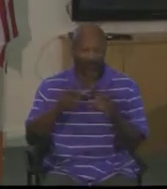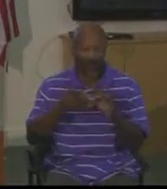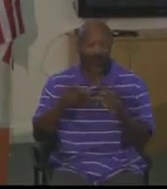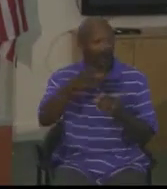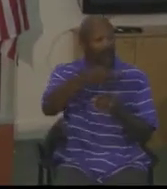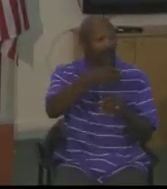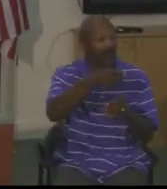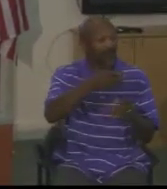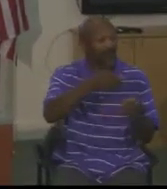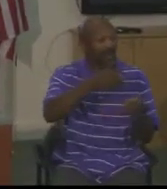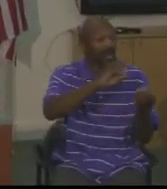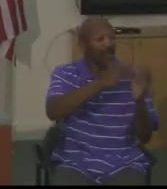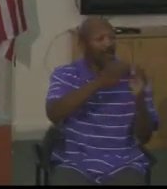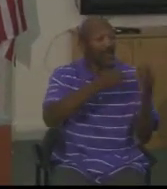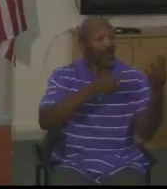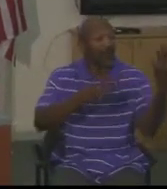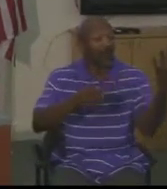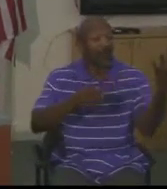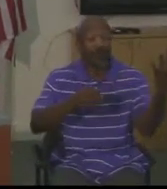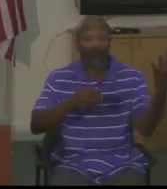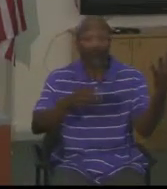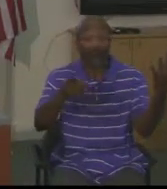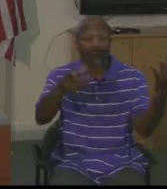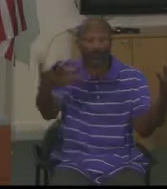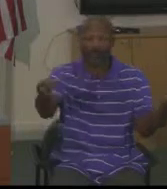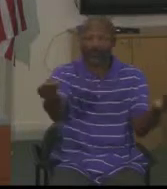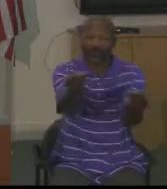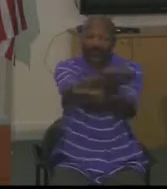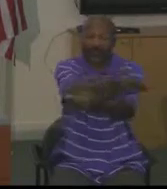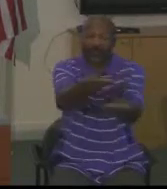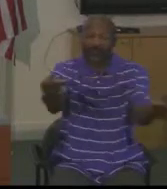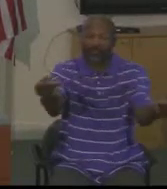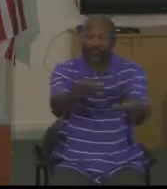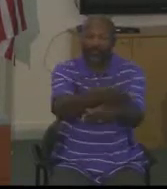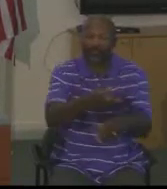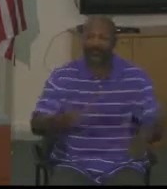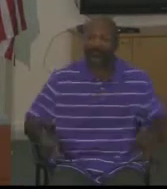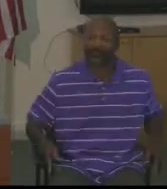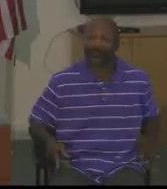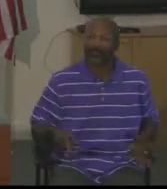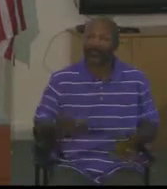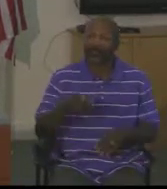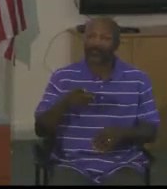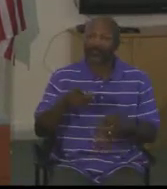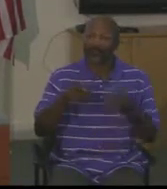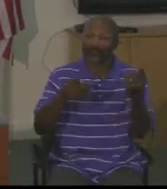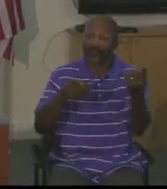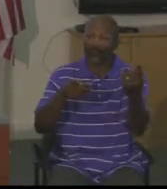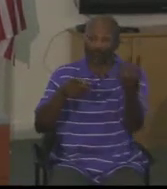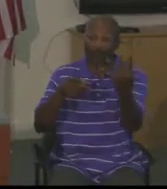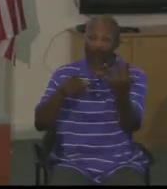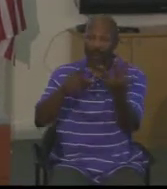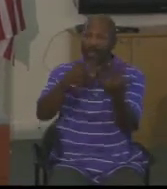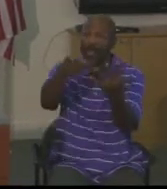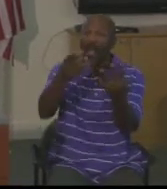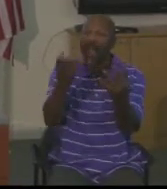Not so good? Okay, you can get back to your quizzes. You can get back to the drawings.